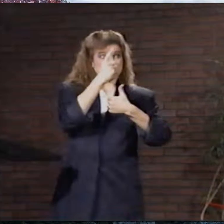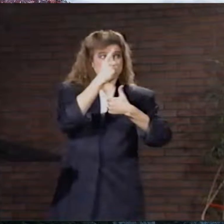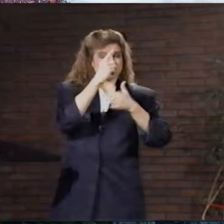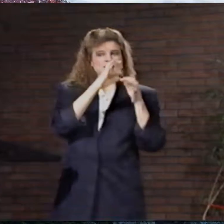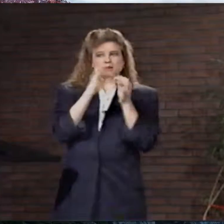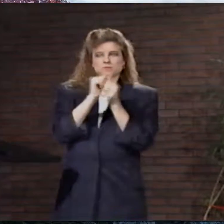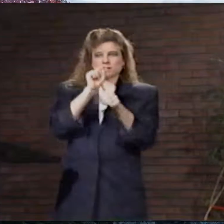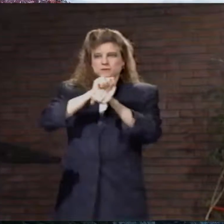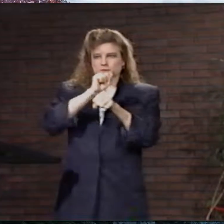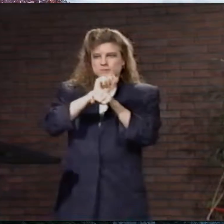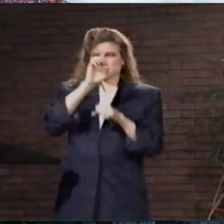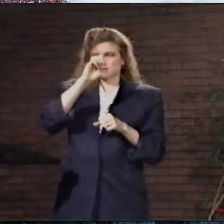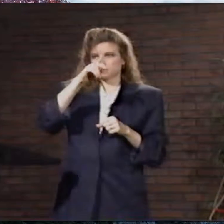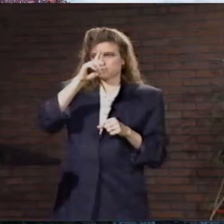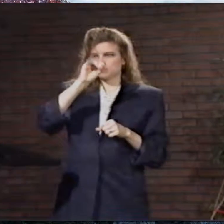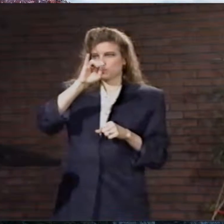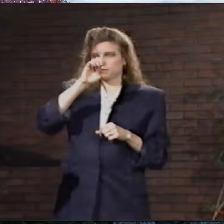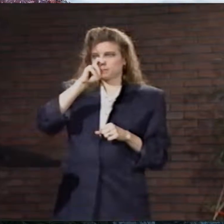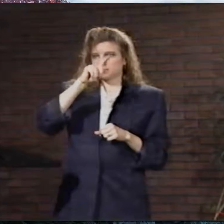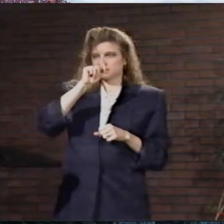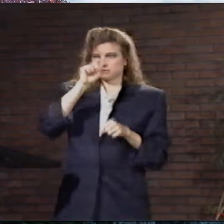thing.